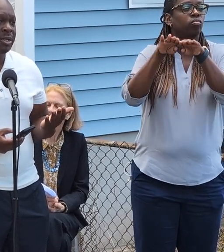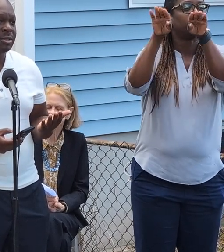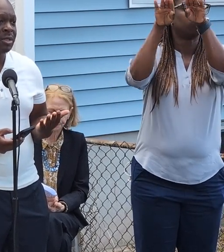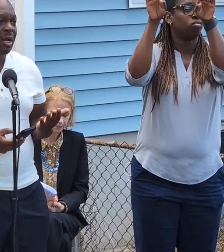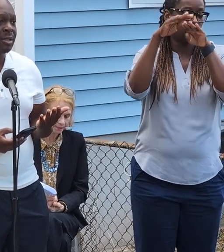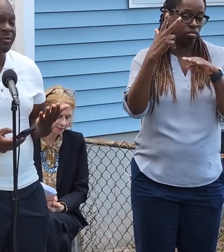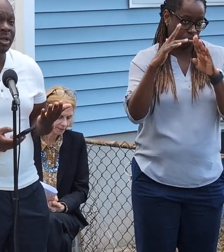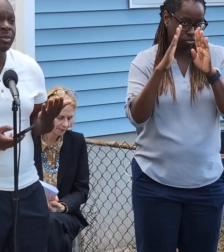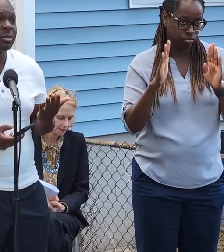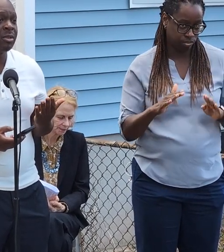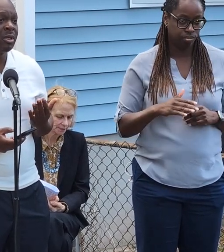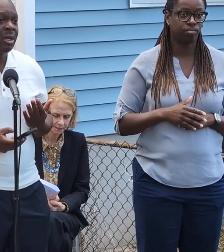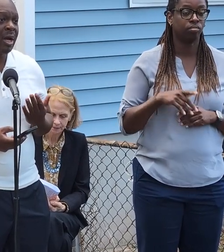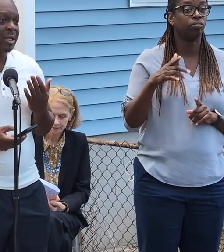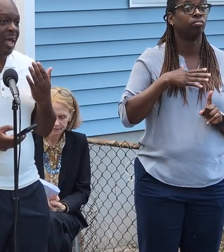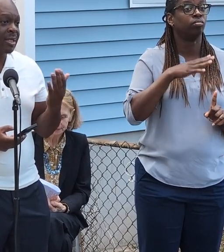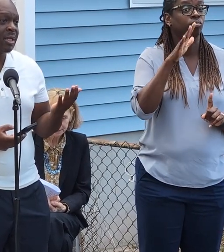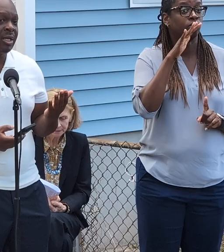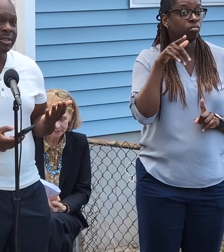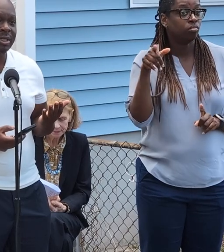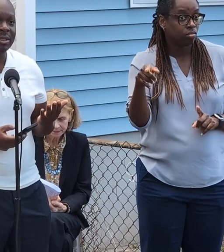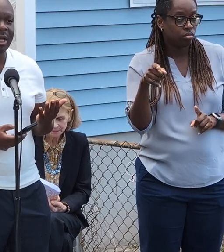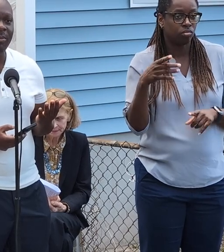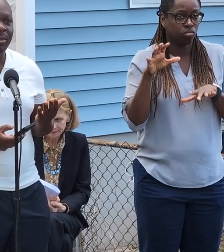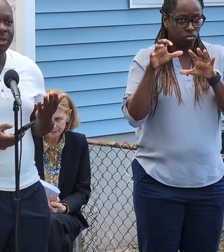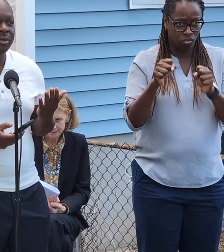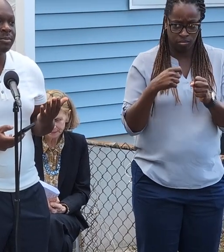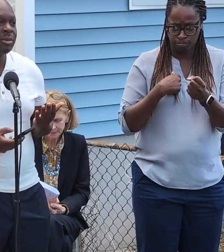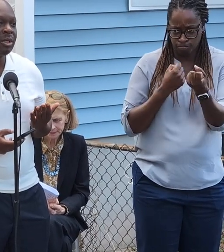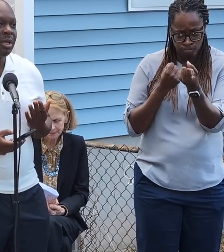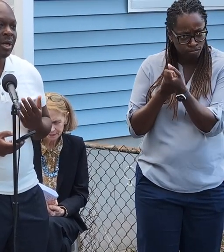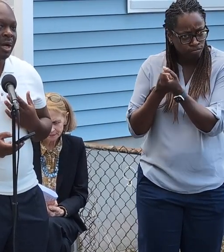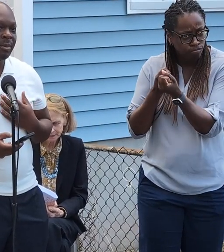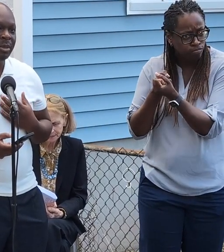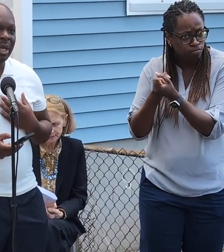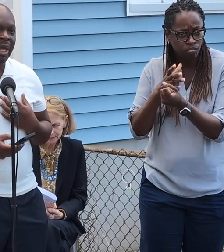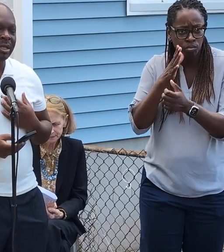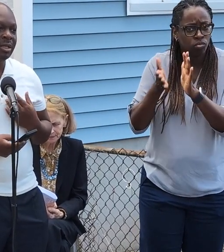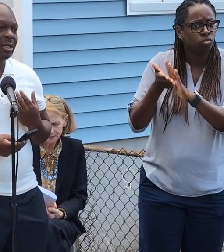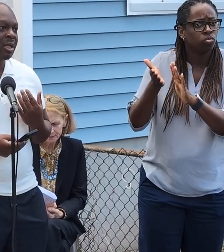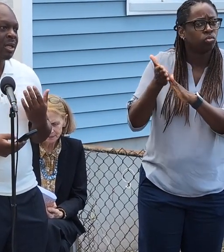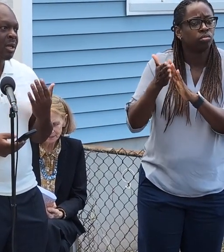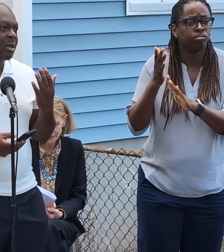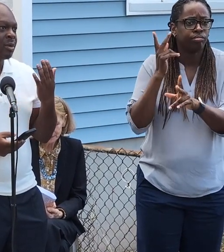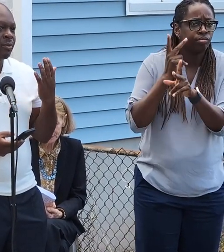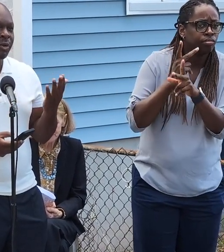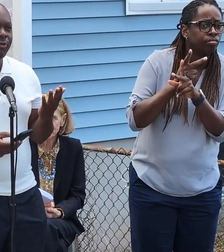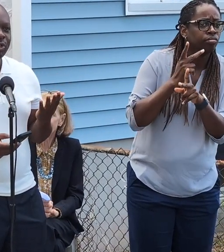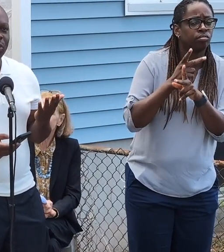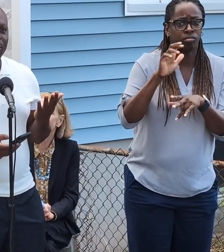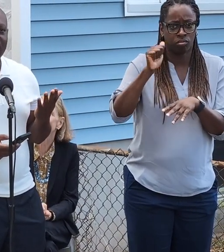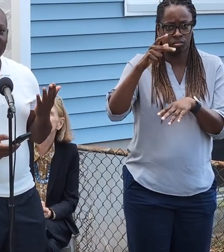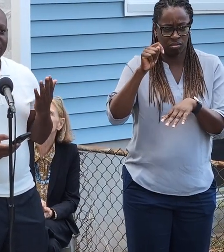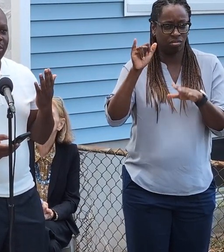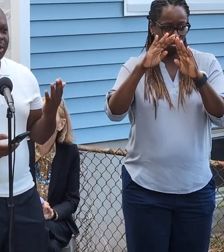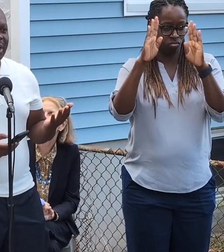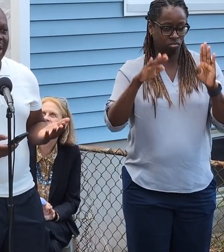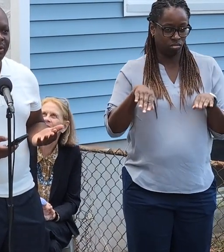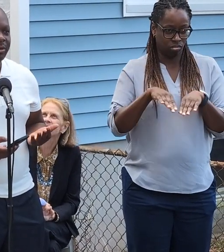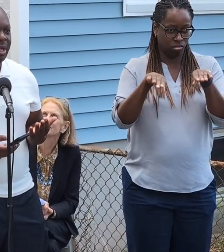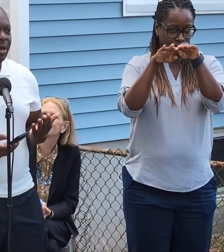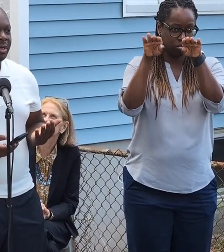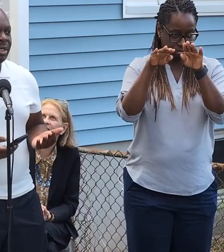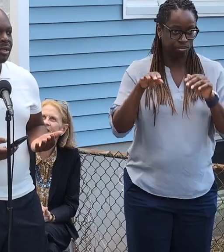as well as development as a need to help my mother. And with her triple deckers, they